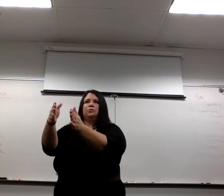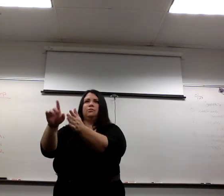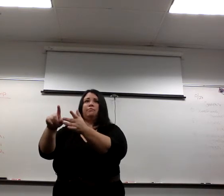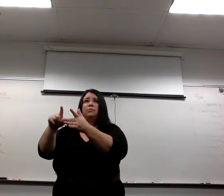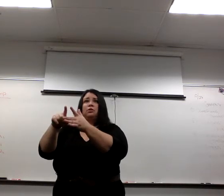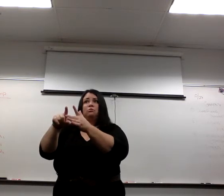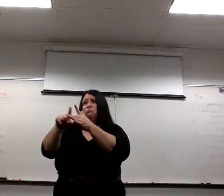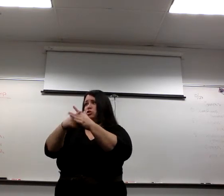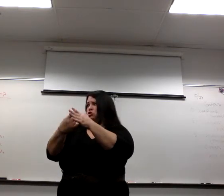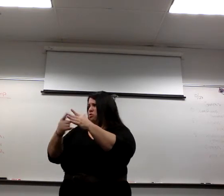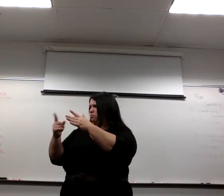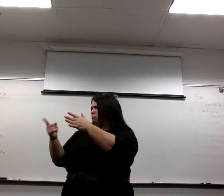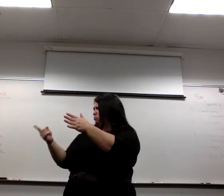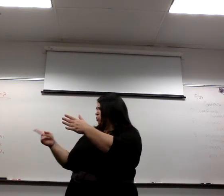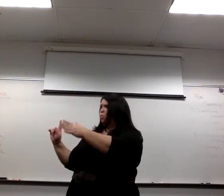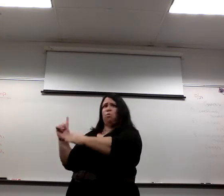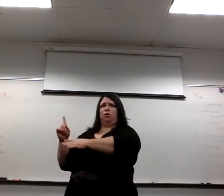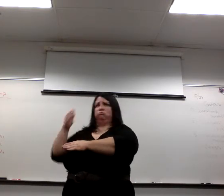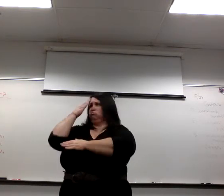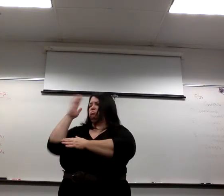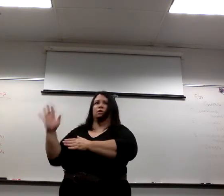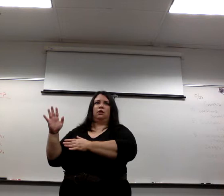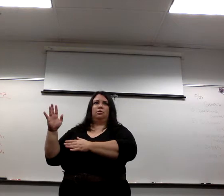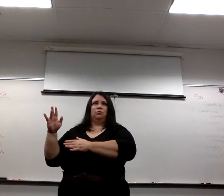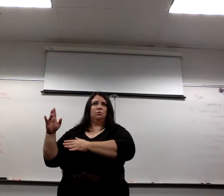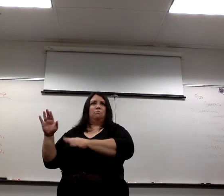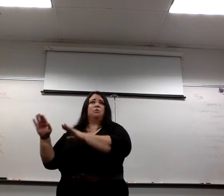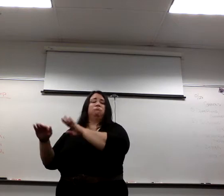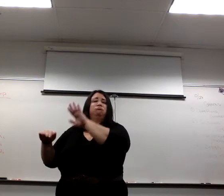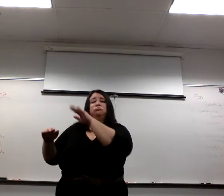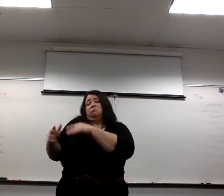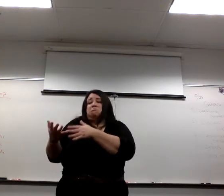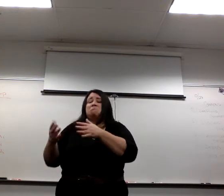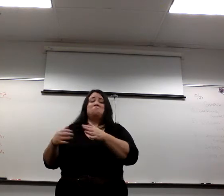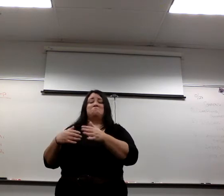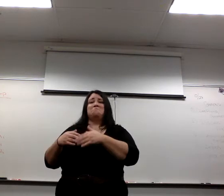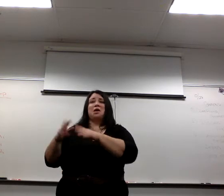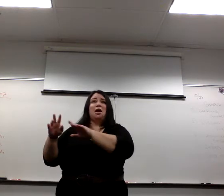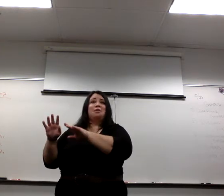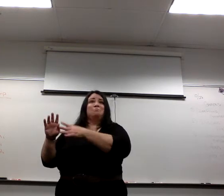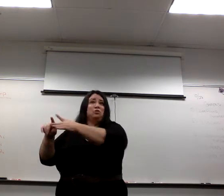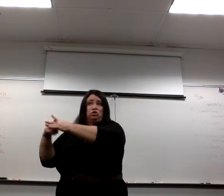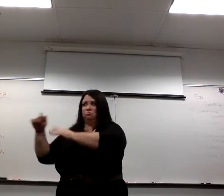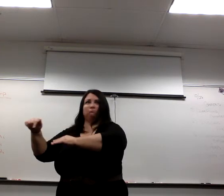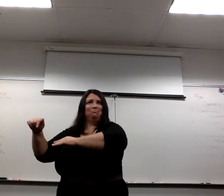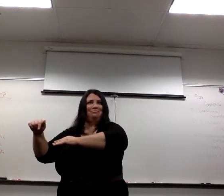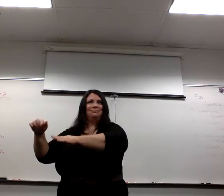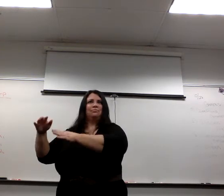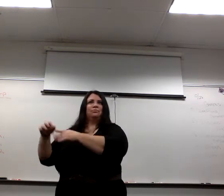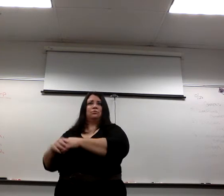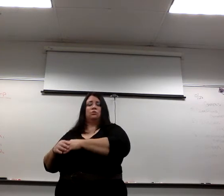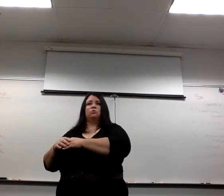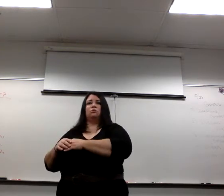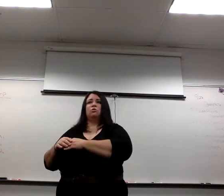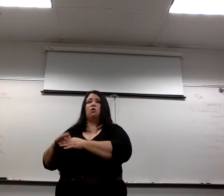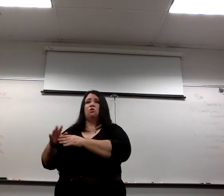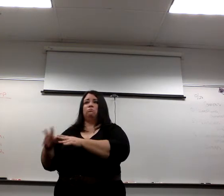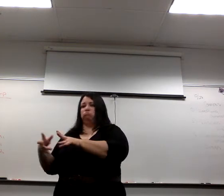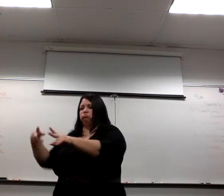nowhere. It didn't go any further than the steps, but that's where it began. I hopped back on the bike and started riding